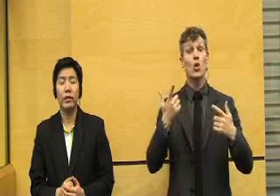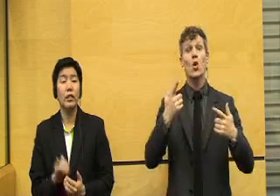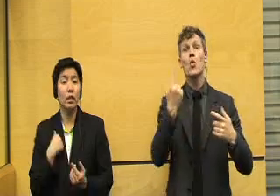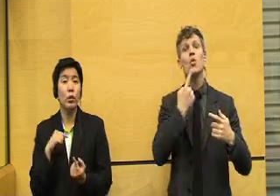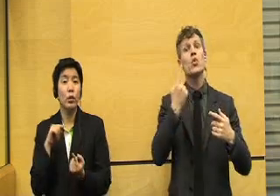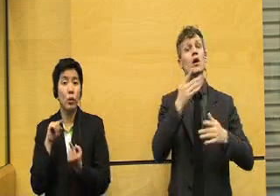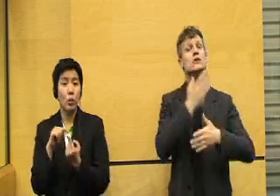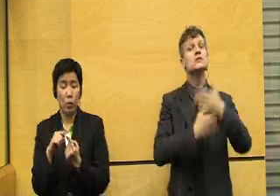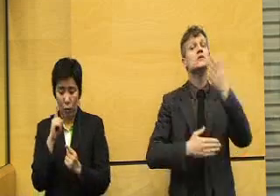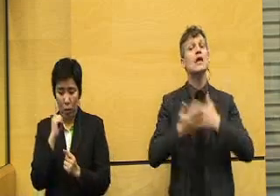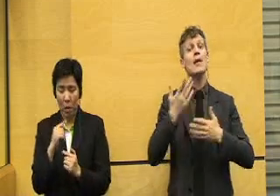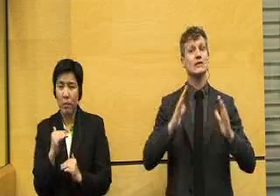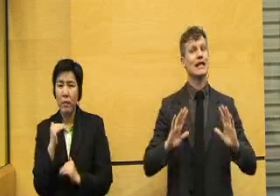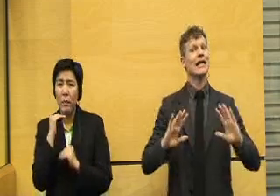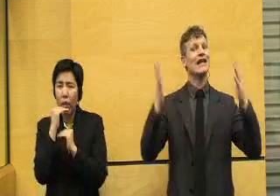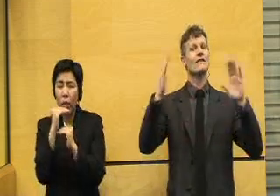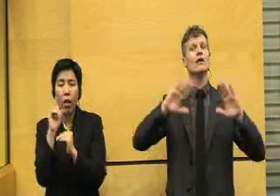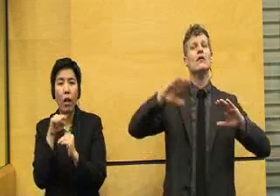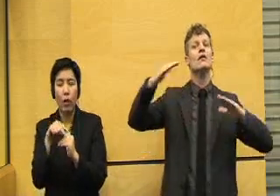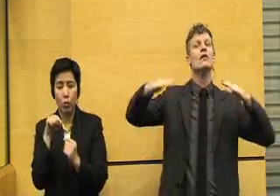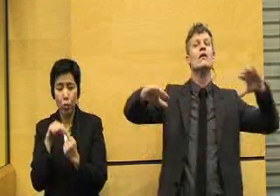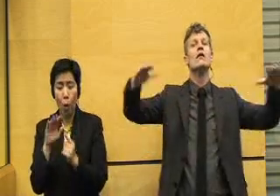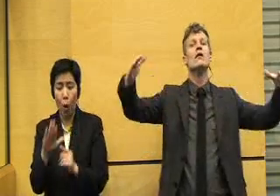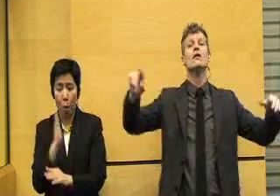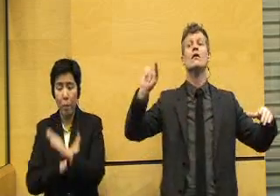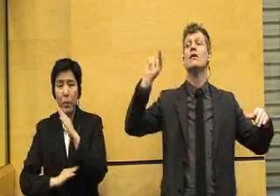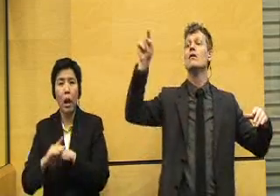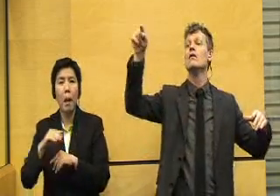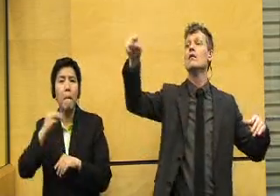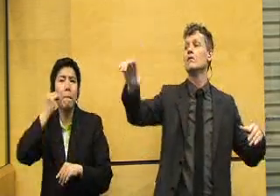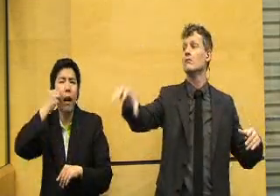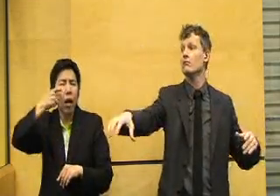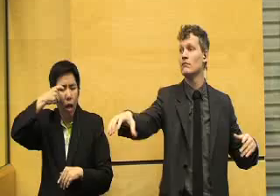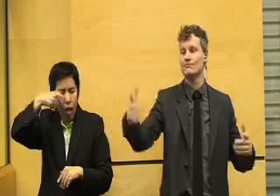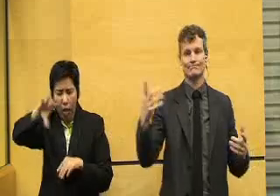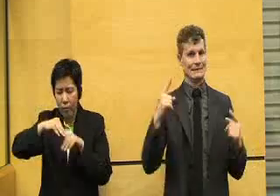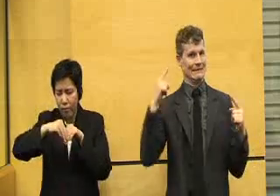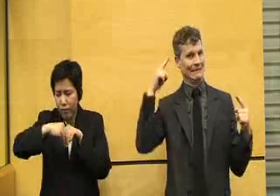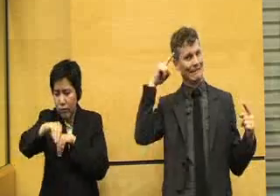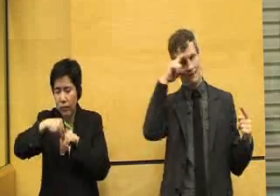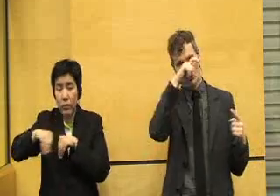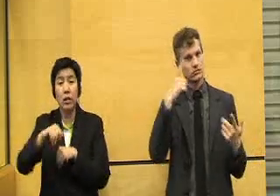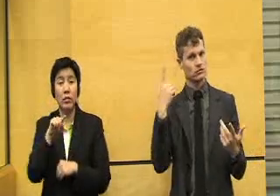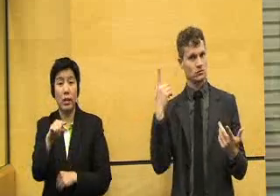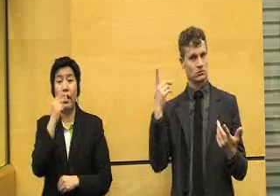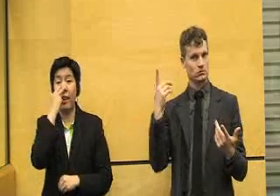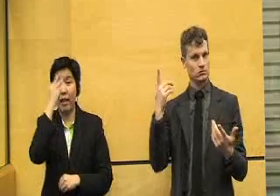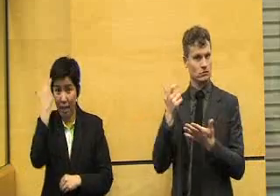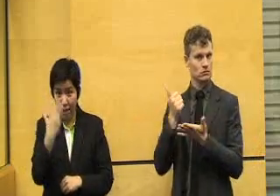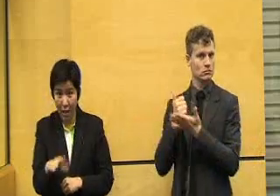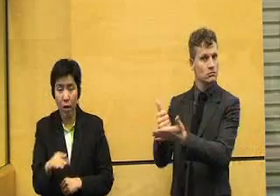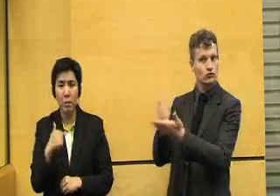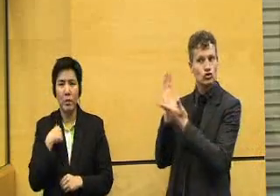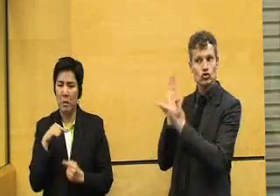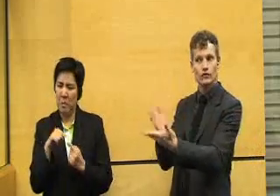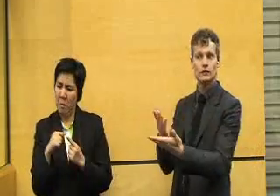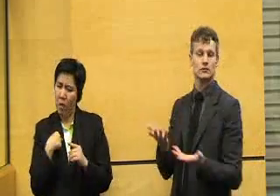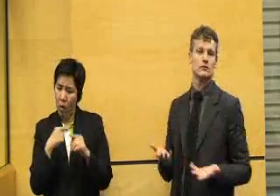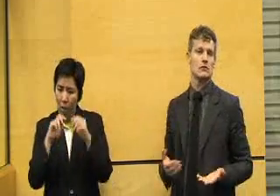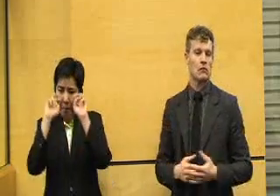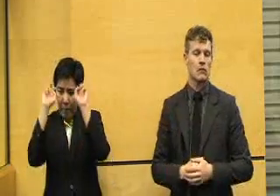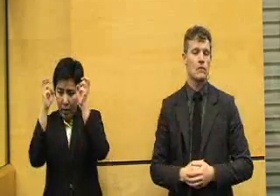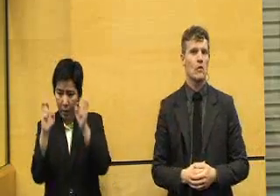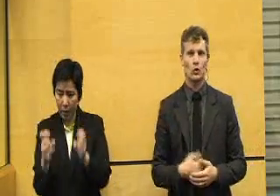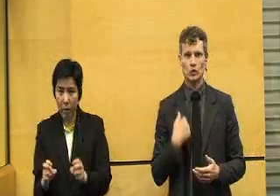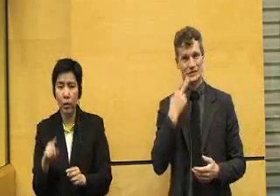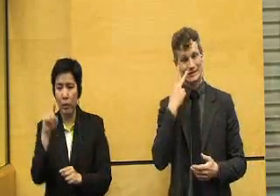areas and indigenous population. As you can see, there are a number of challenging issues we have to deal with